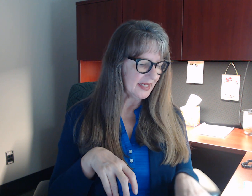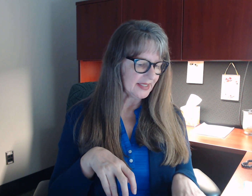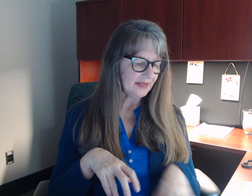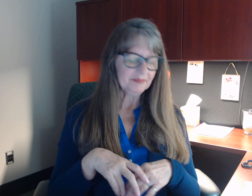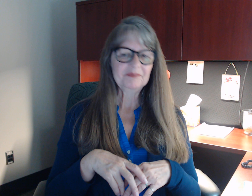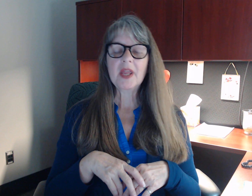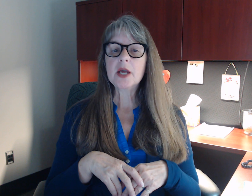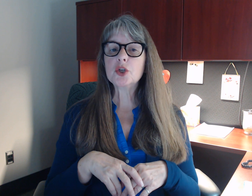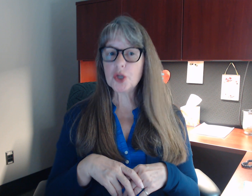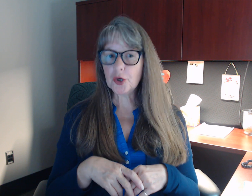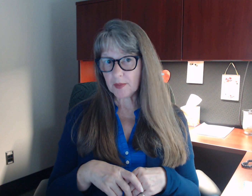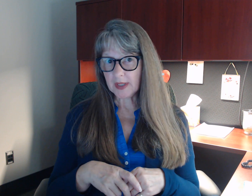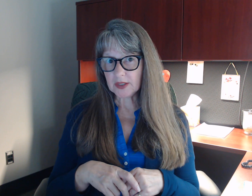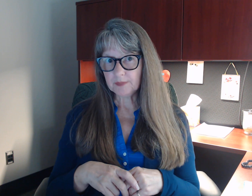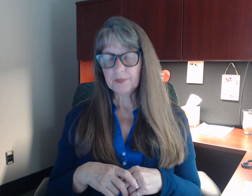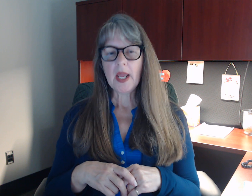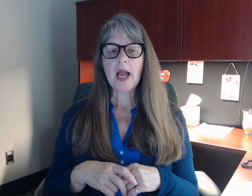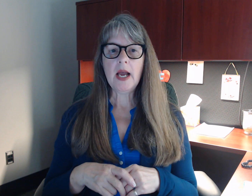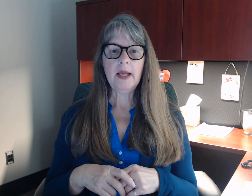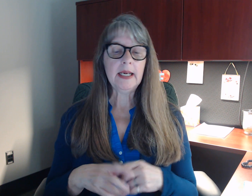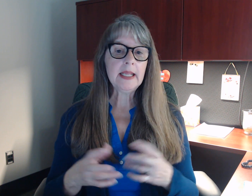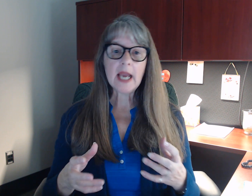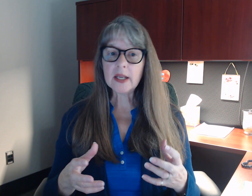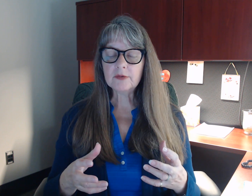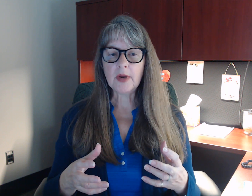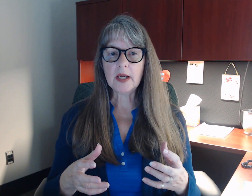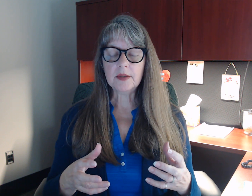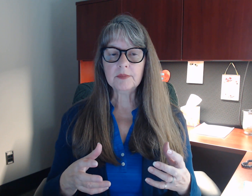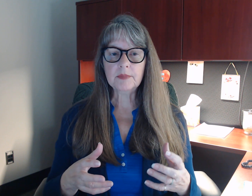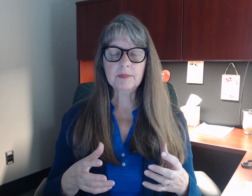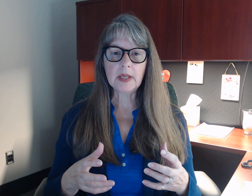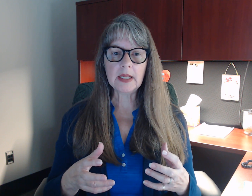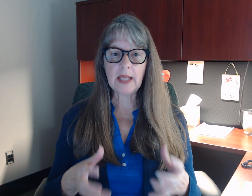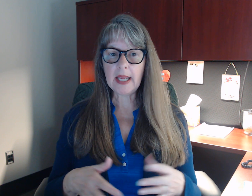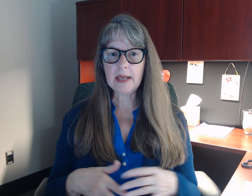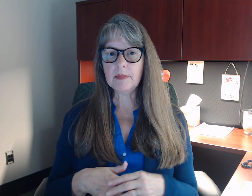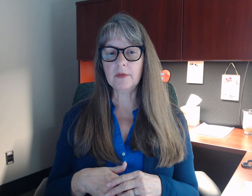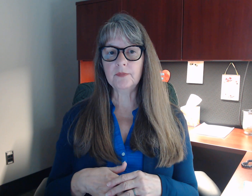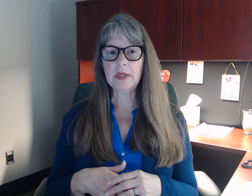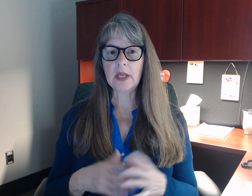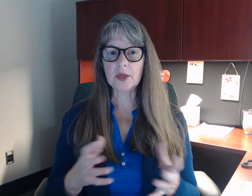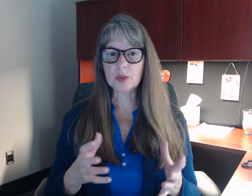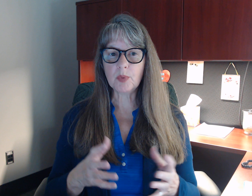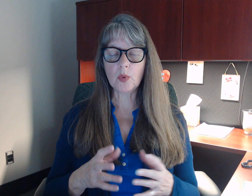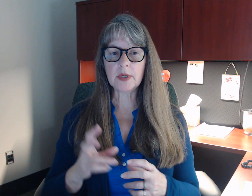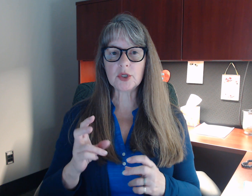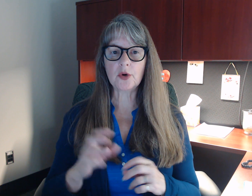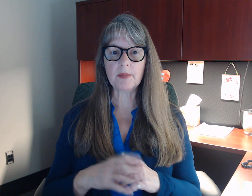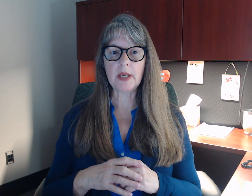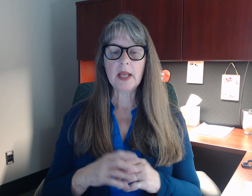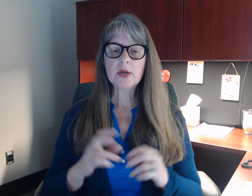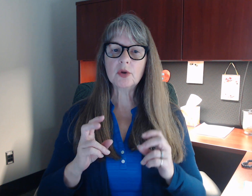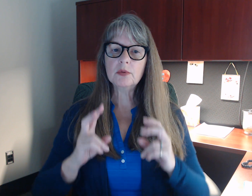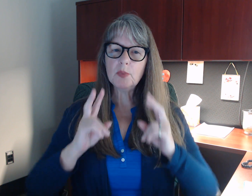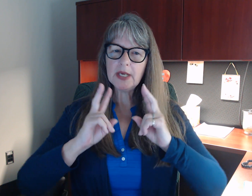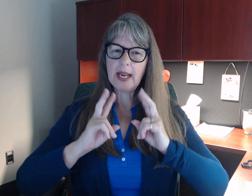Easy. Tournament. Any kind of game of any kind of sport, tournament. So we did